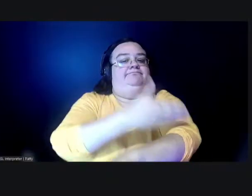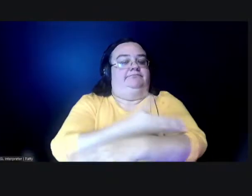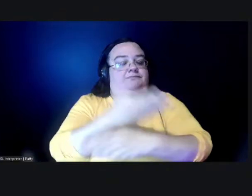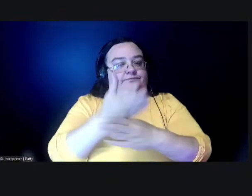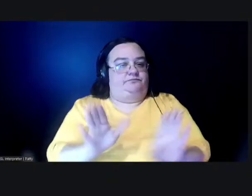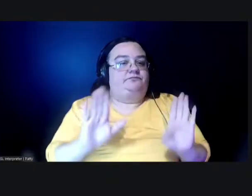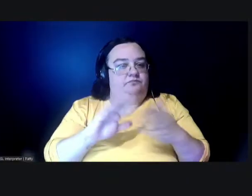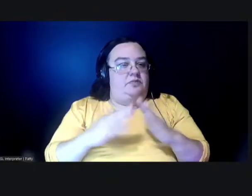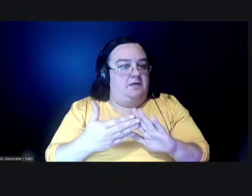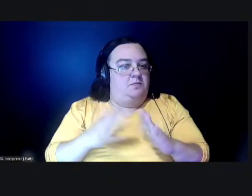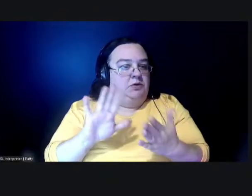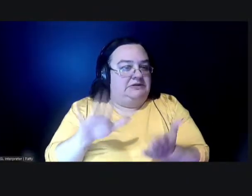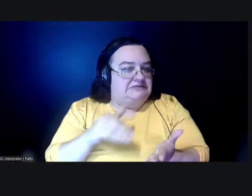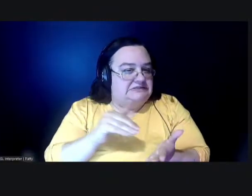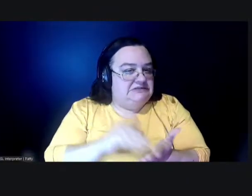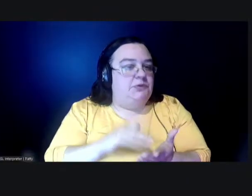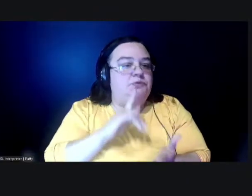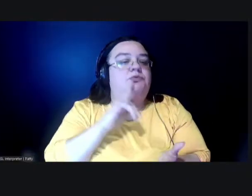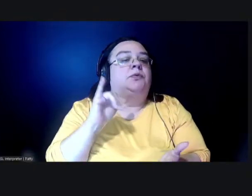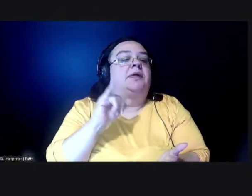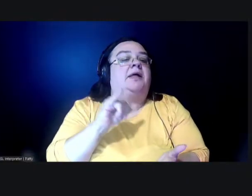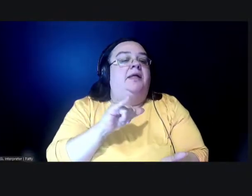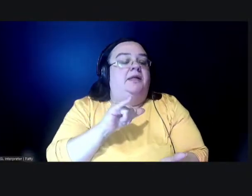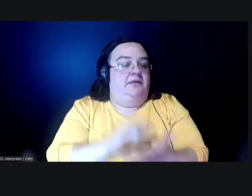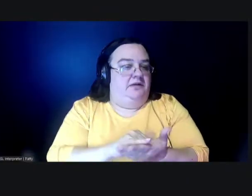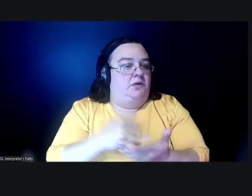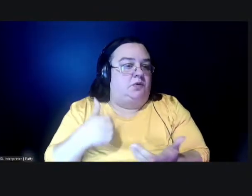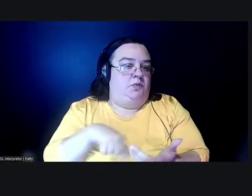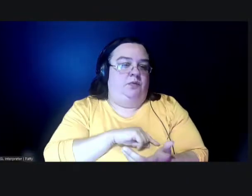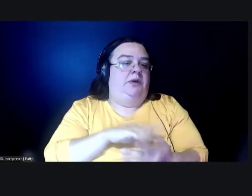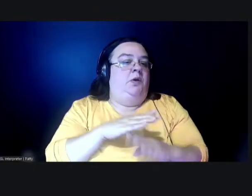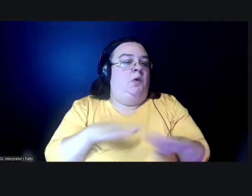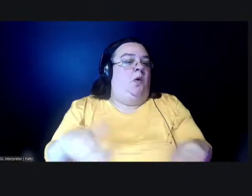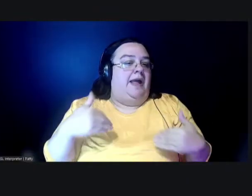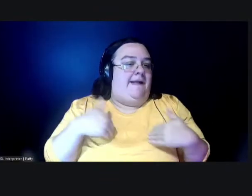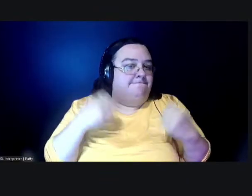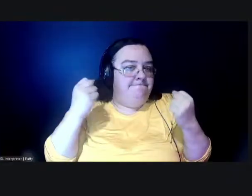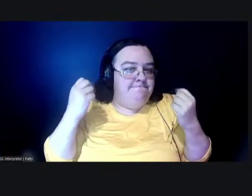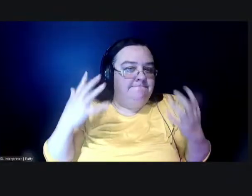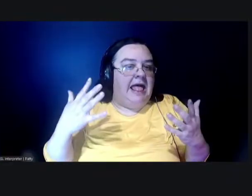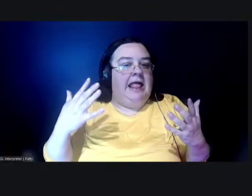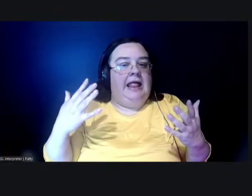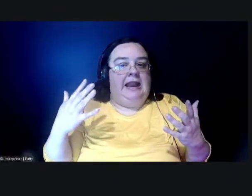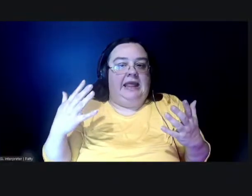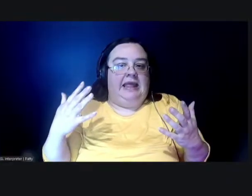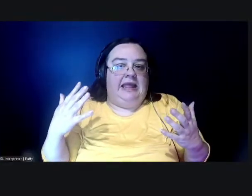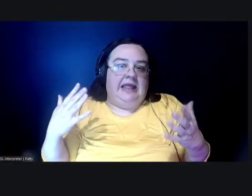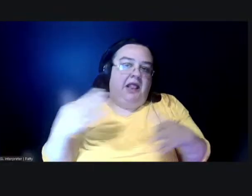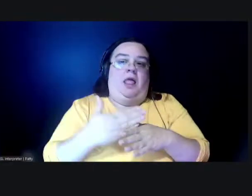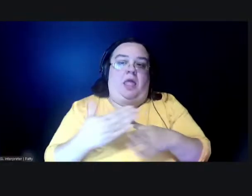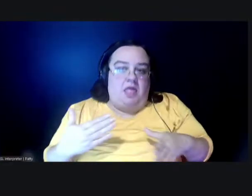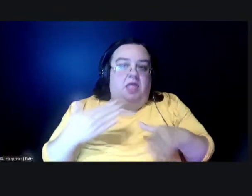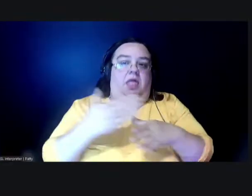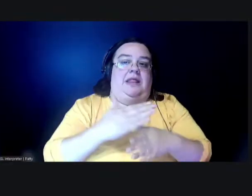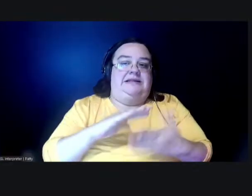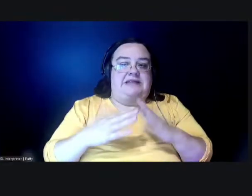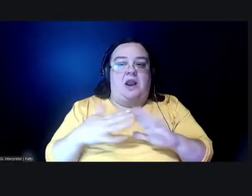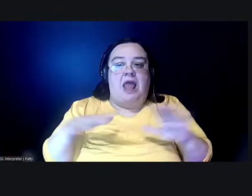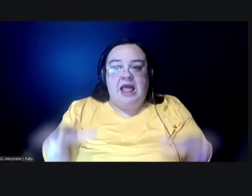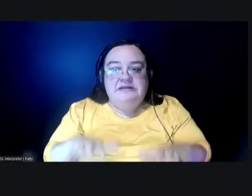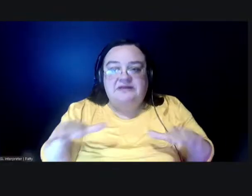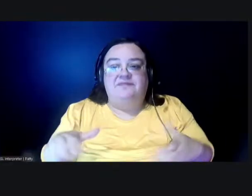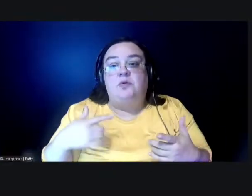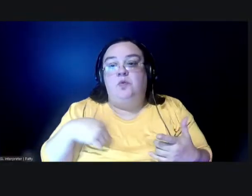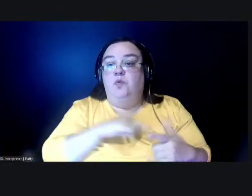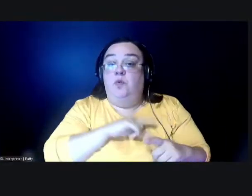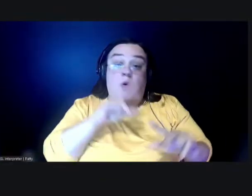center, so that we don't have many interruptions of town activities. So we're looking forward to